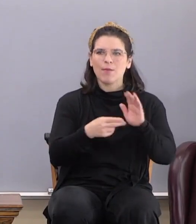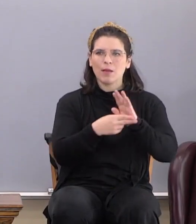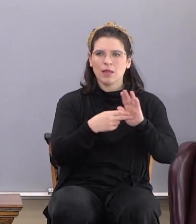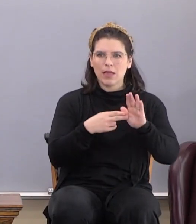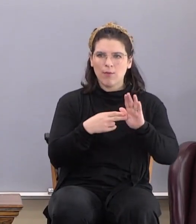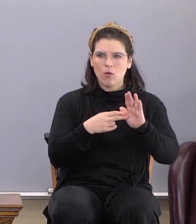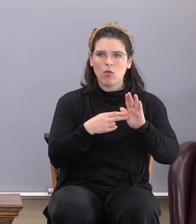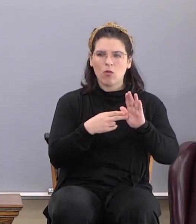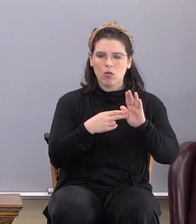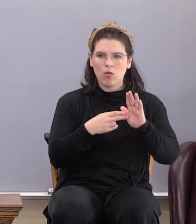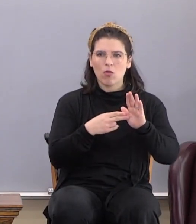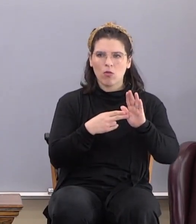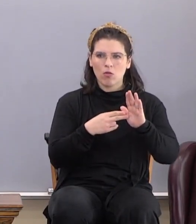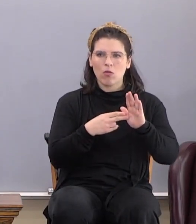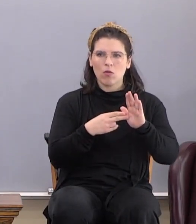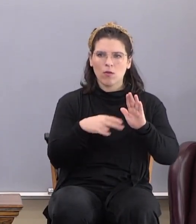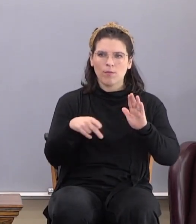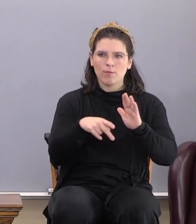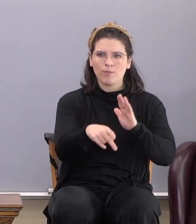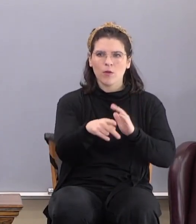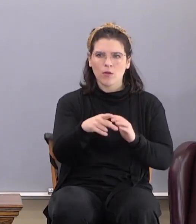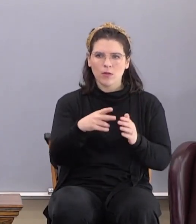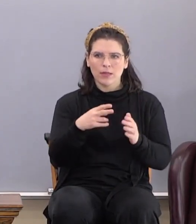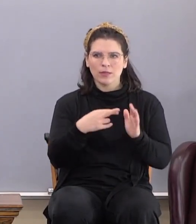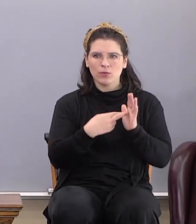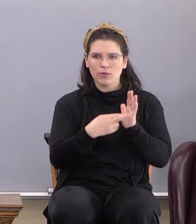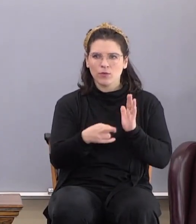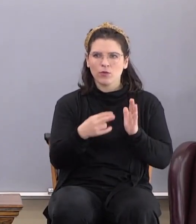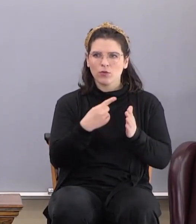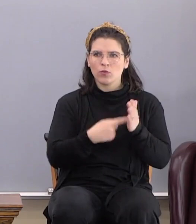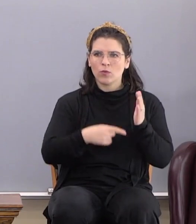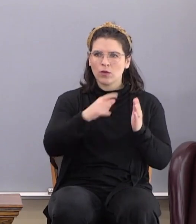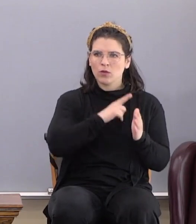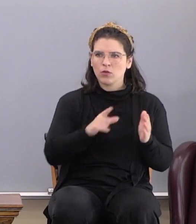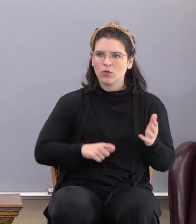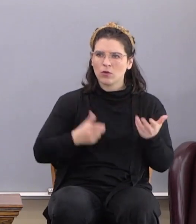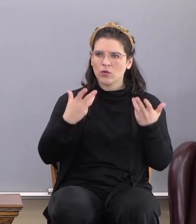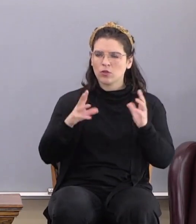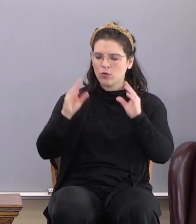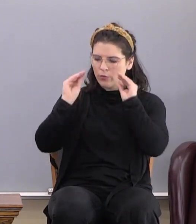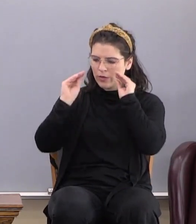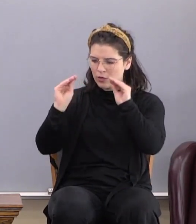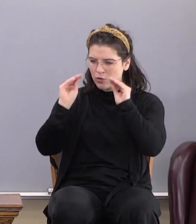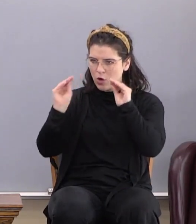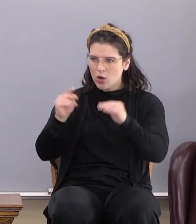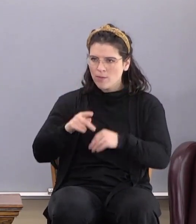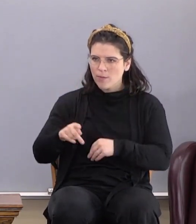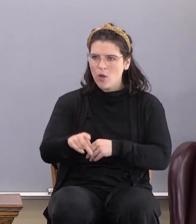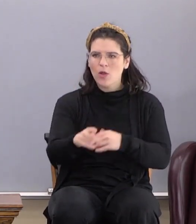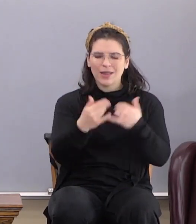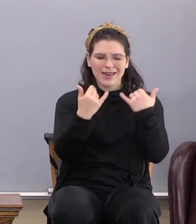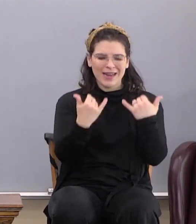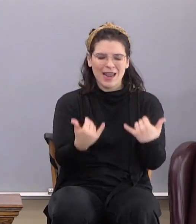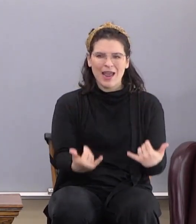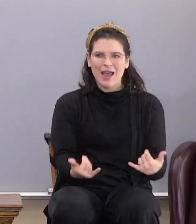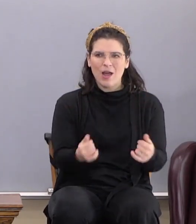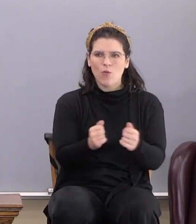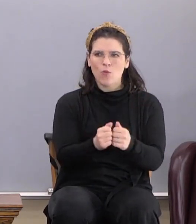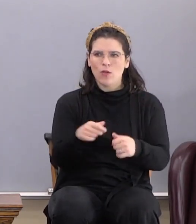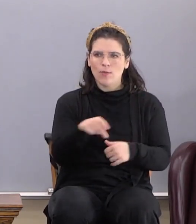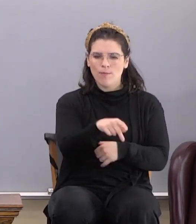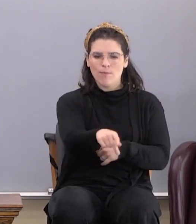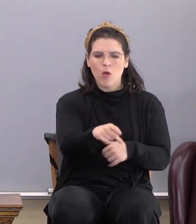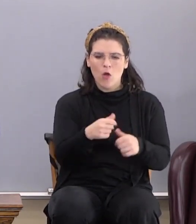he's referring to what it is the Lord has taught the Apostle Paul. Now, in light of Pauline